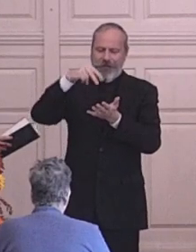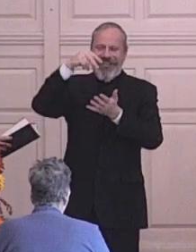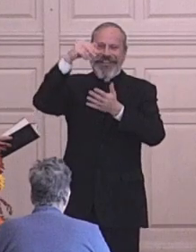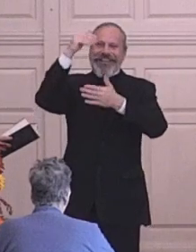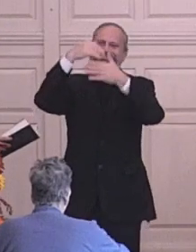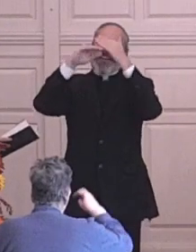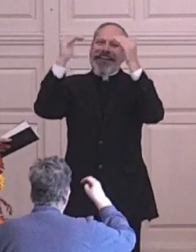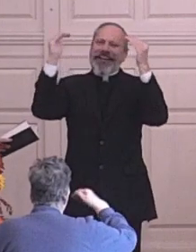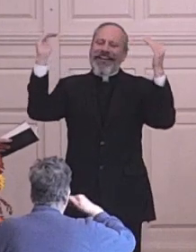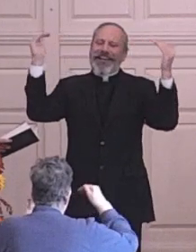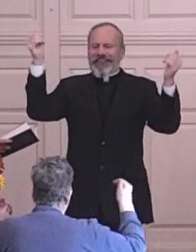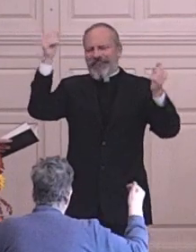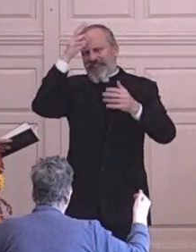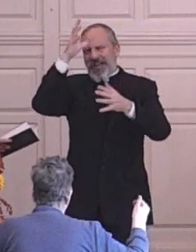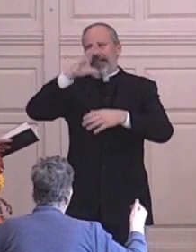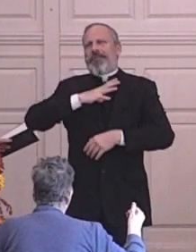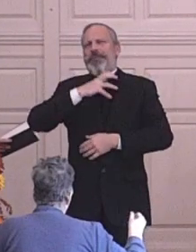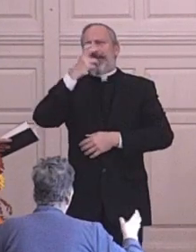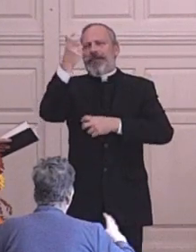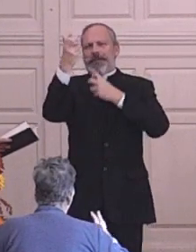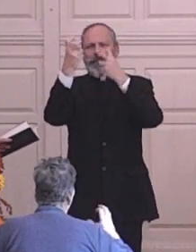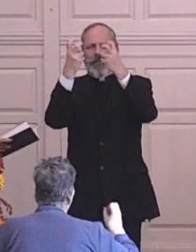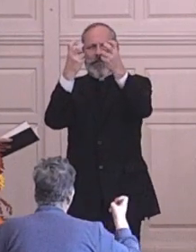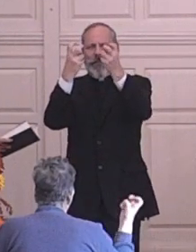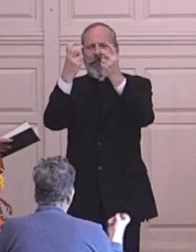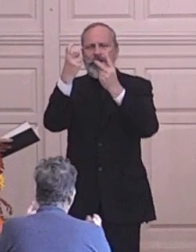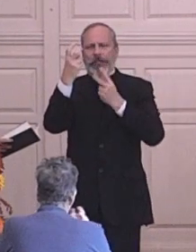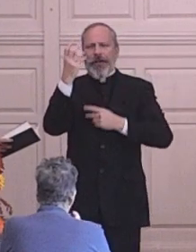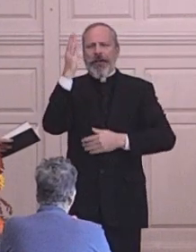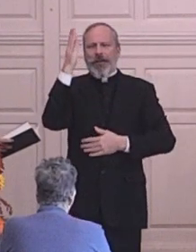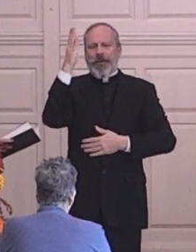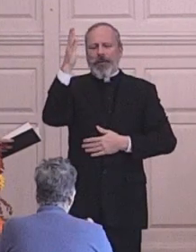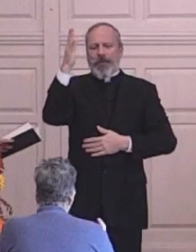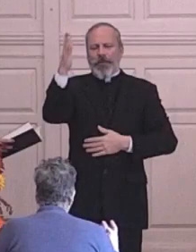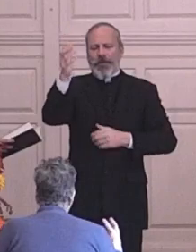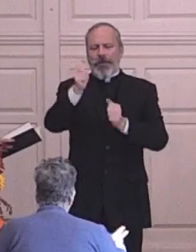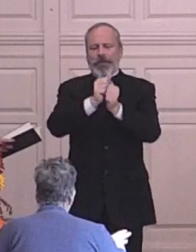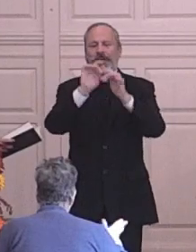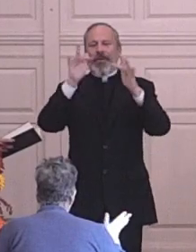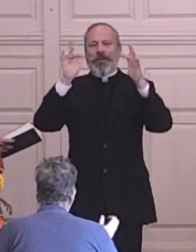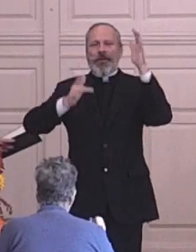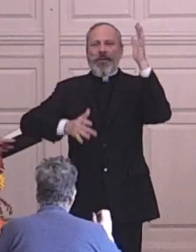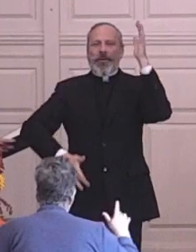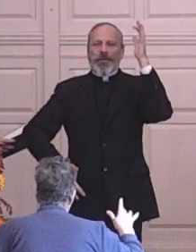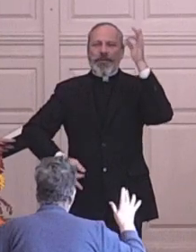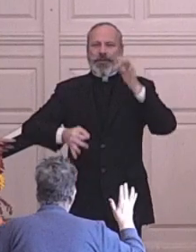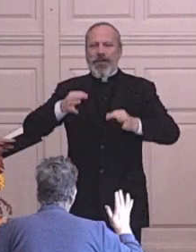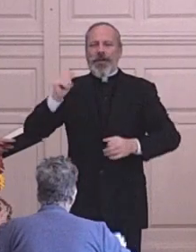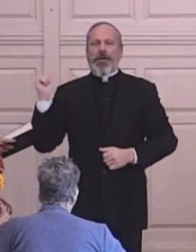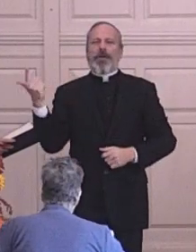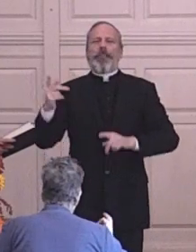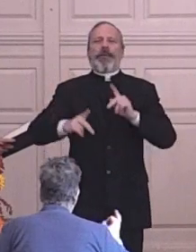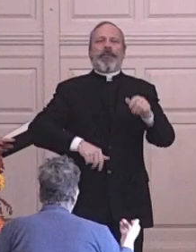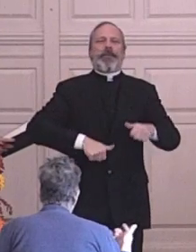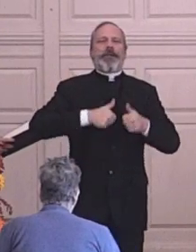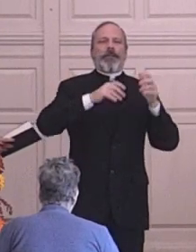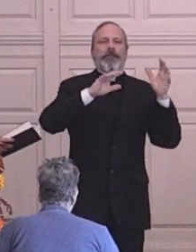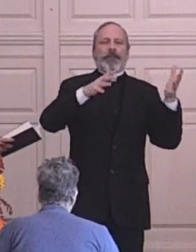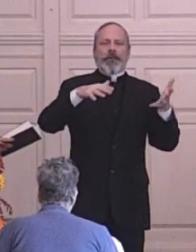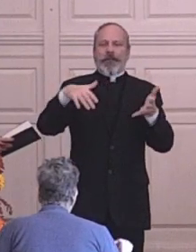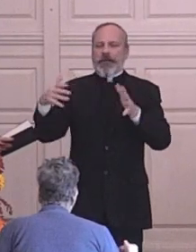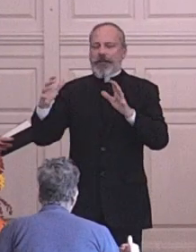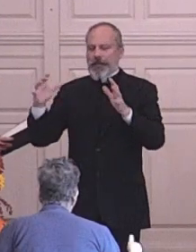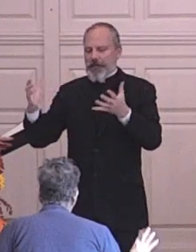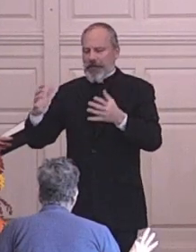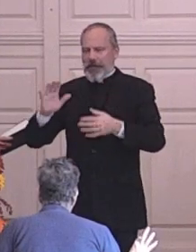he ascended into heaven, and is seated at the right hand of the Father. He will come again in glory to judge the